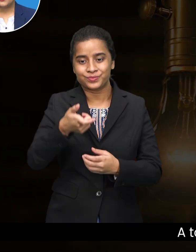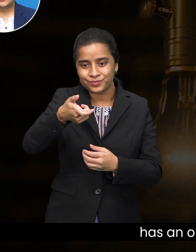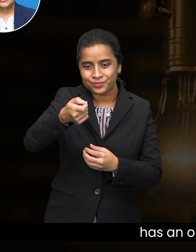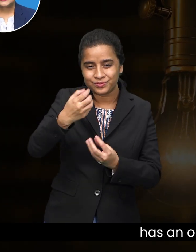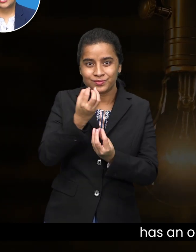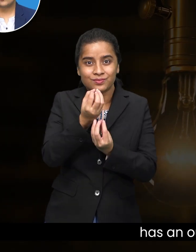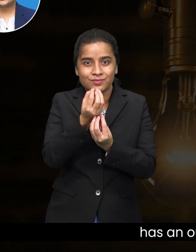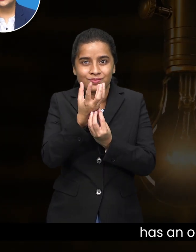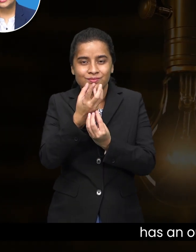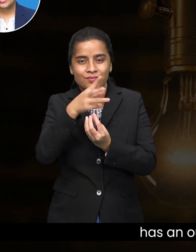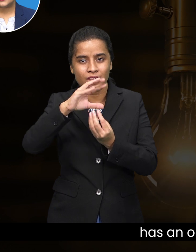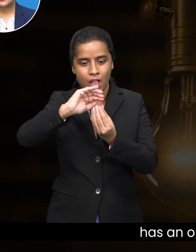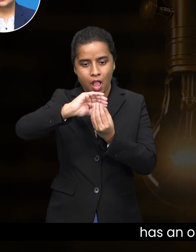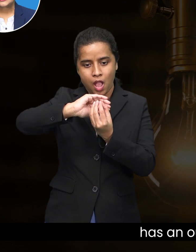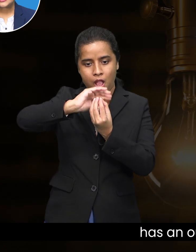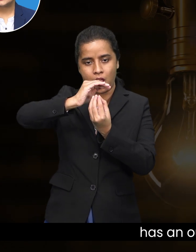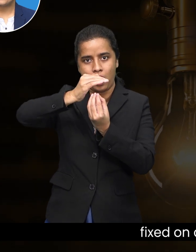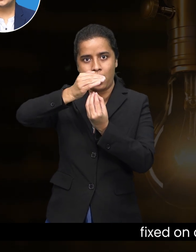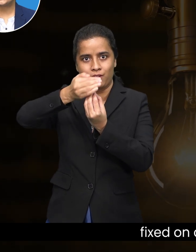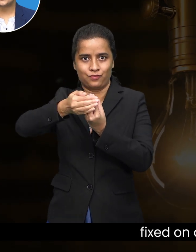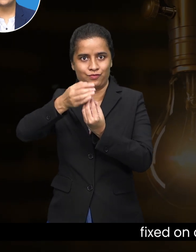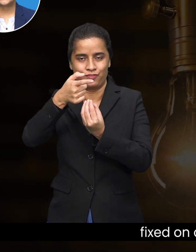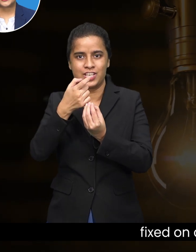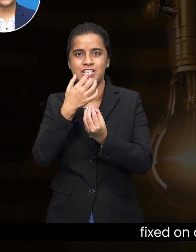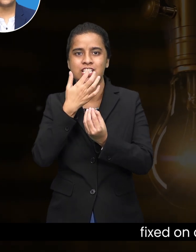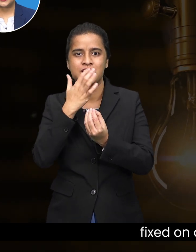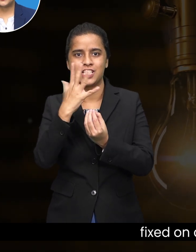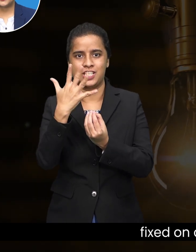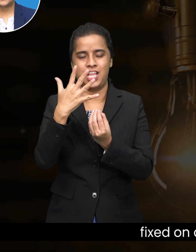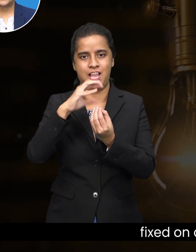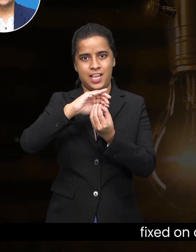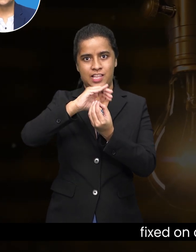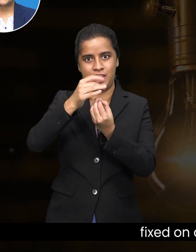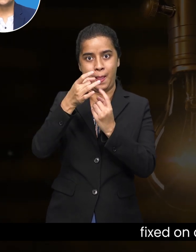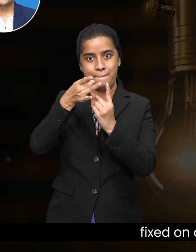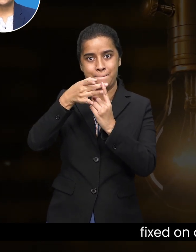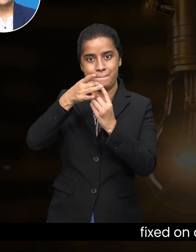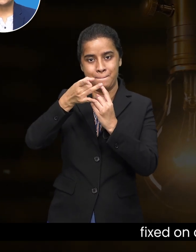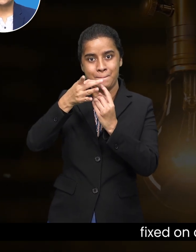torch bulb has an outer glass case fixed on a metallic base.